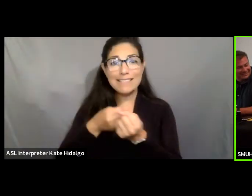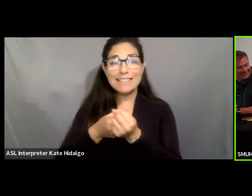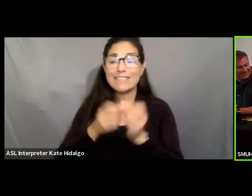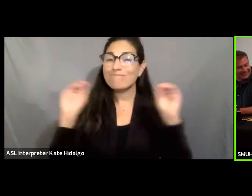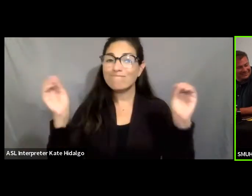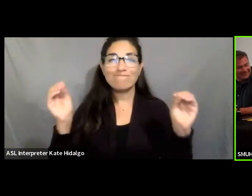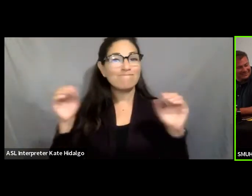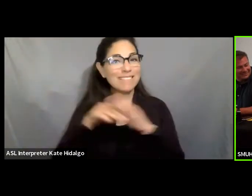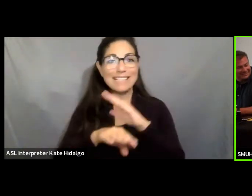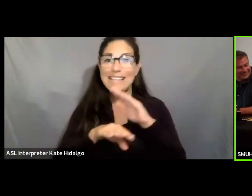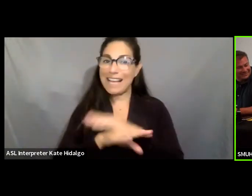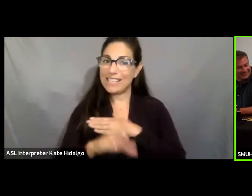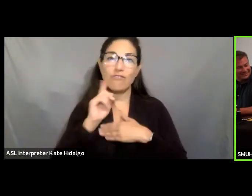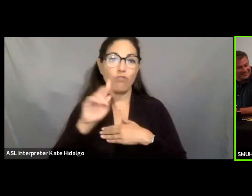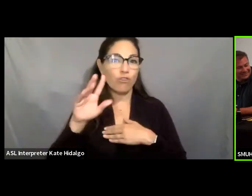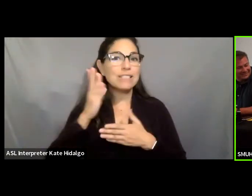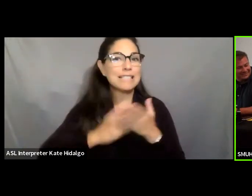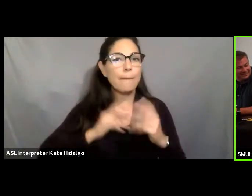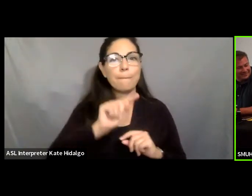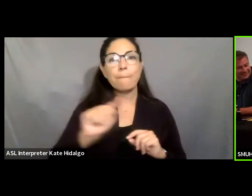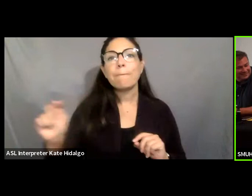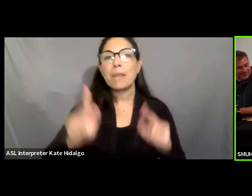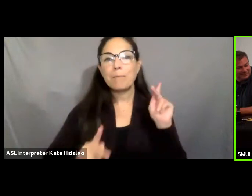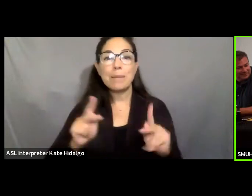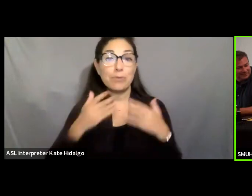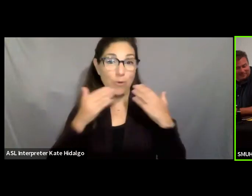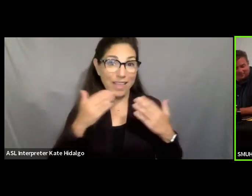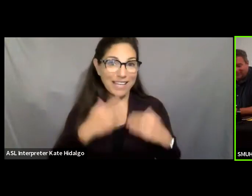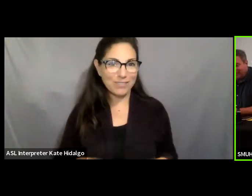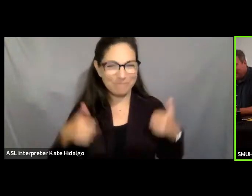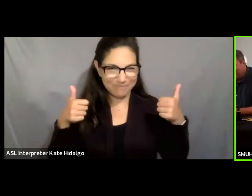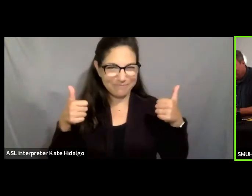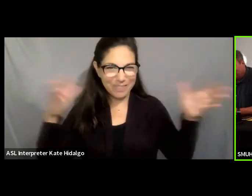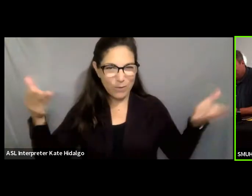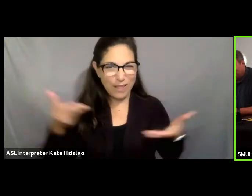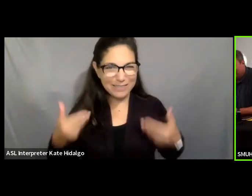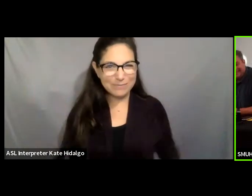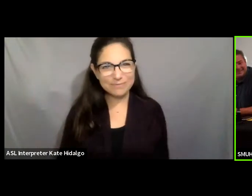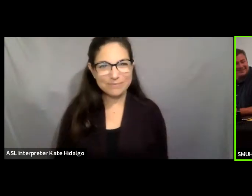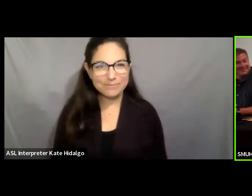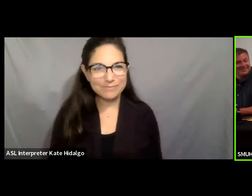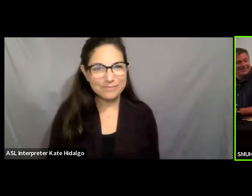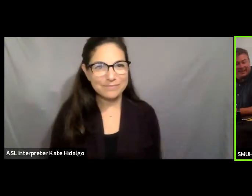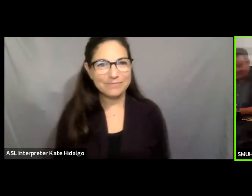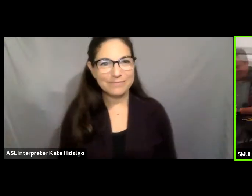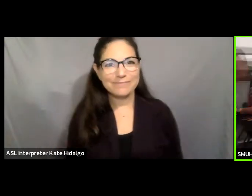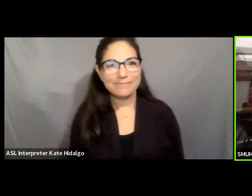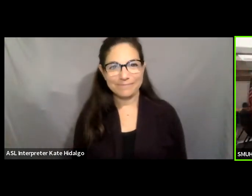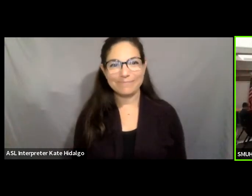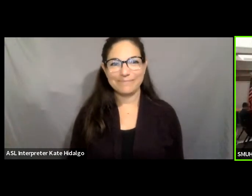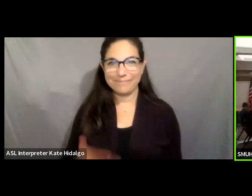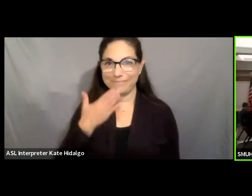have access for some folks. So thank you. Thank you, Leah. Yes, absolutely.